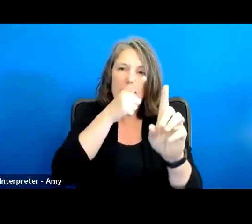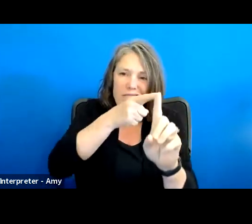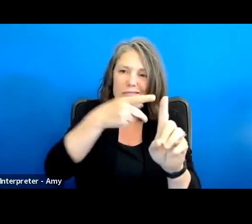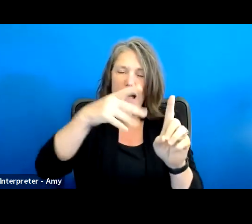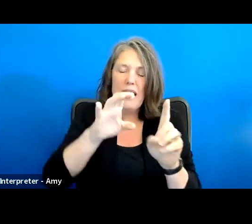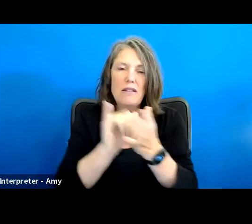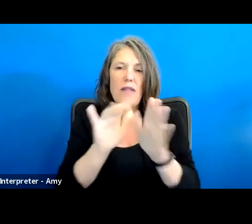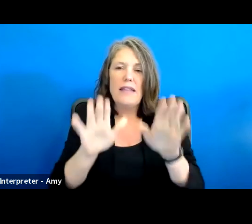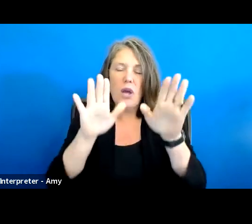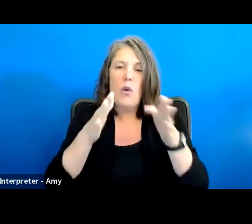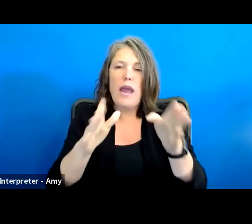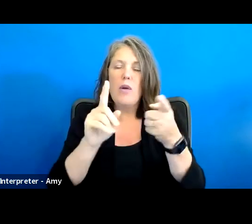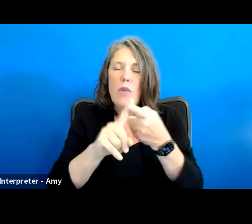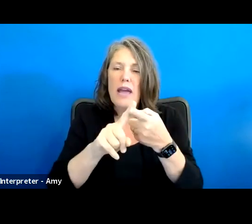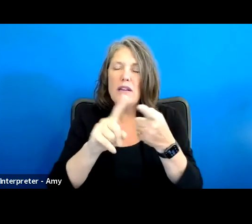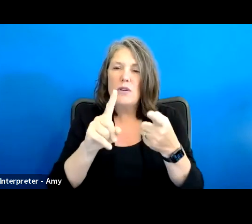introduce people